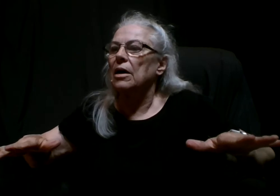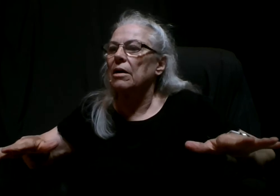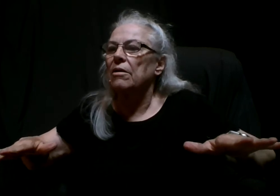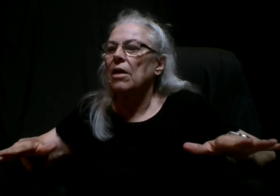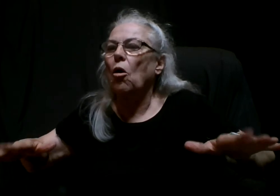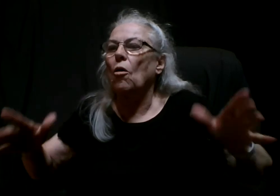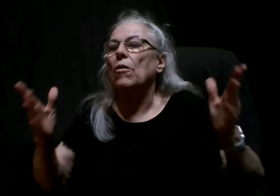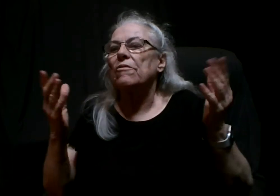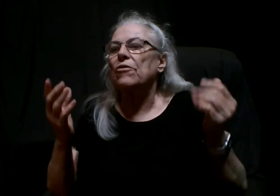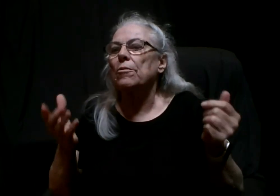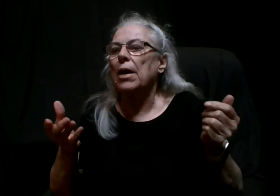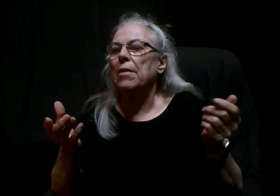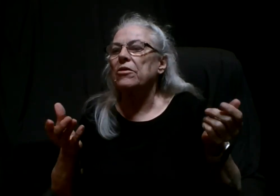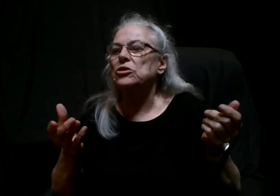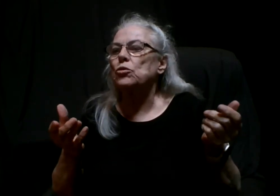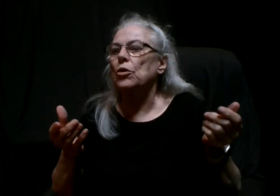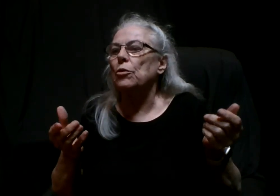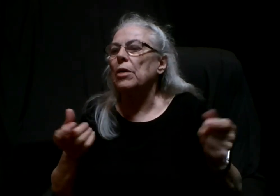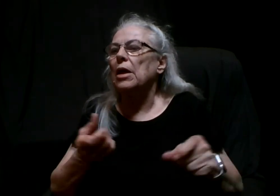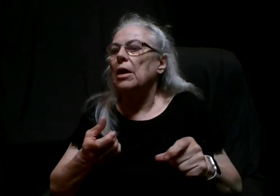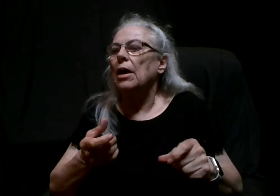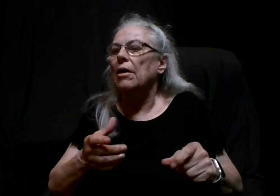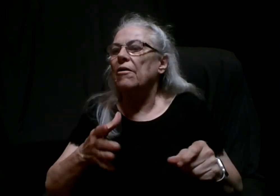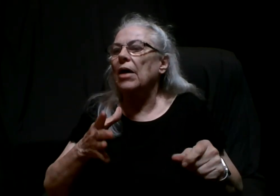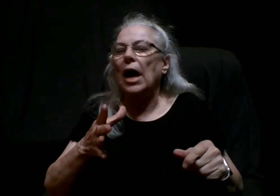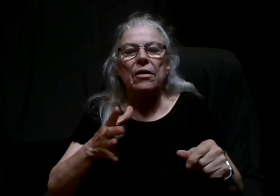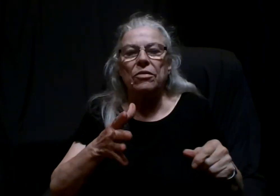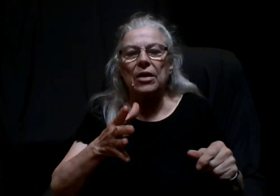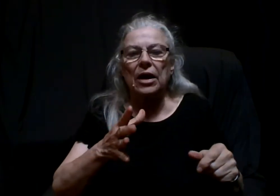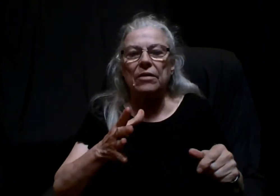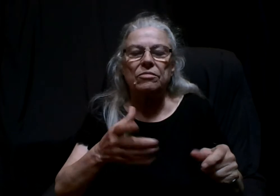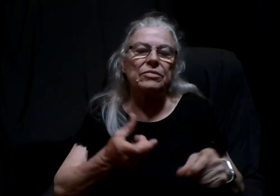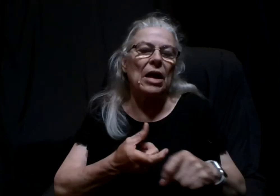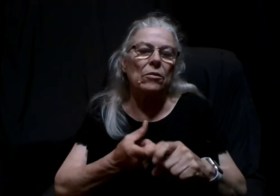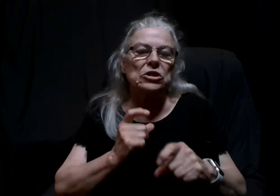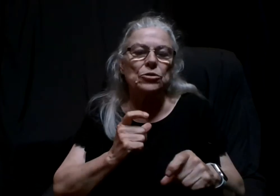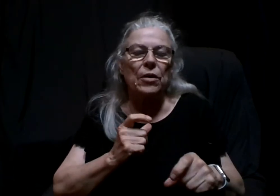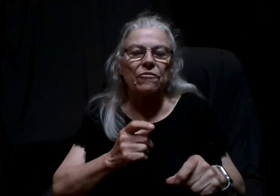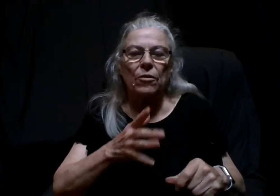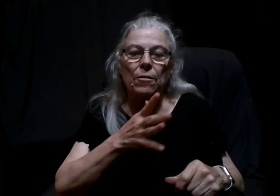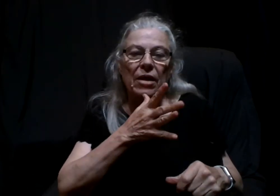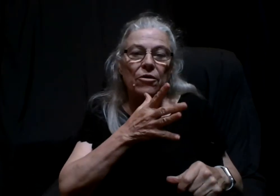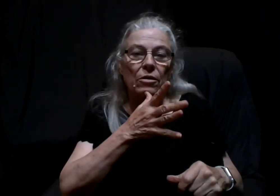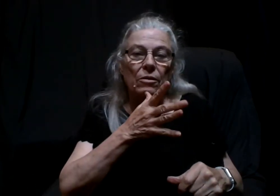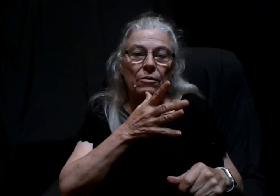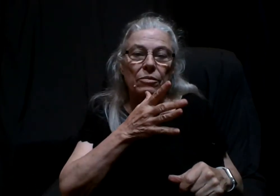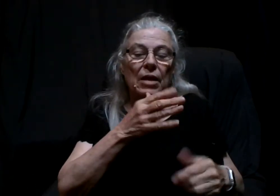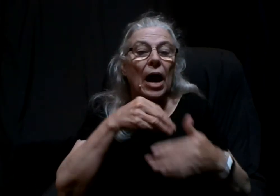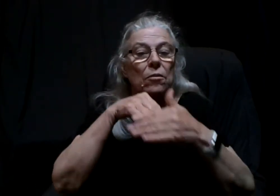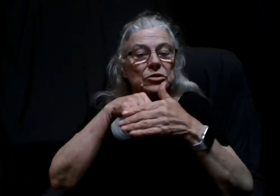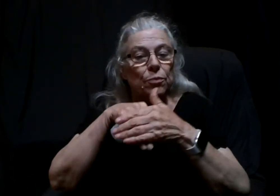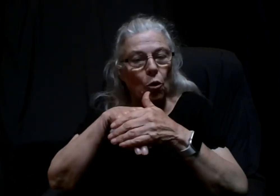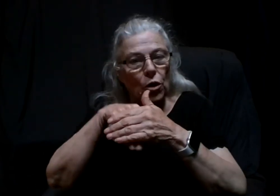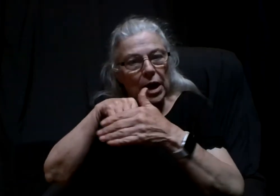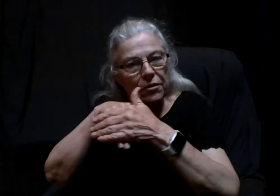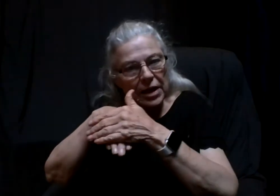Uh, oh, from my mother's womb, and that would just be from mother. I was born, and